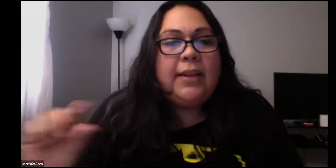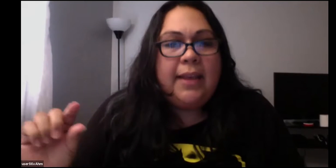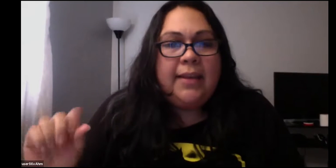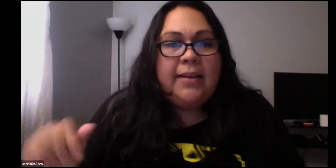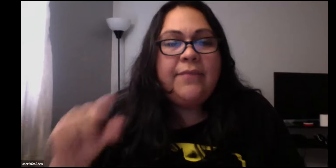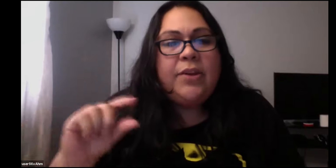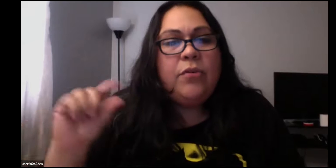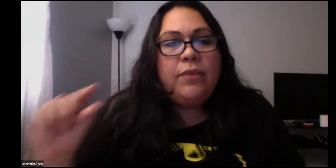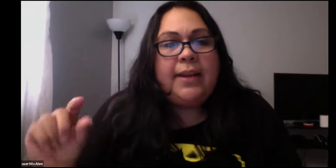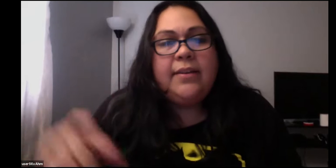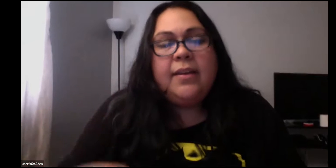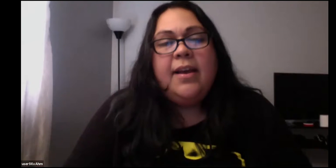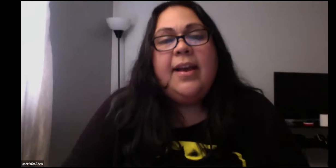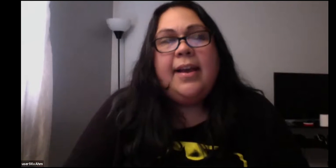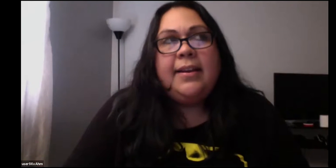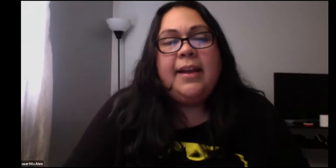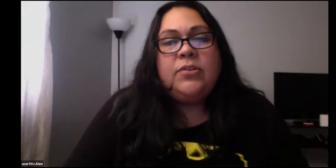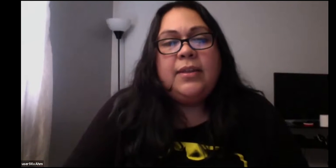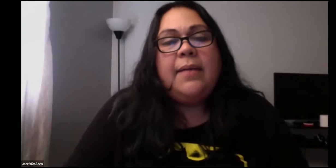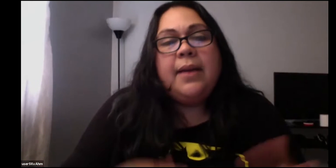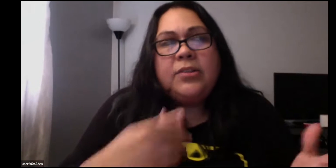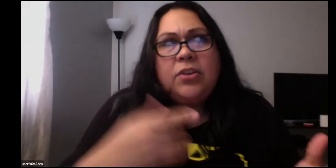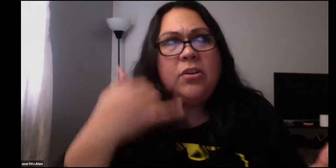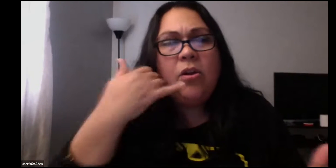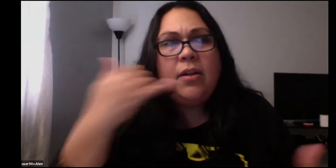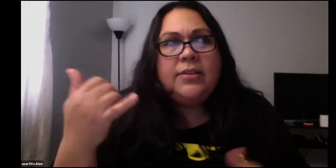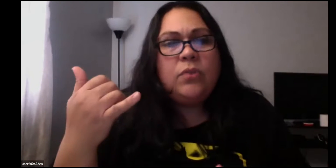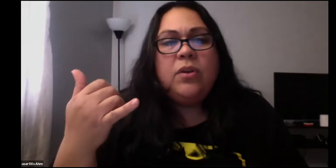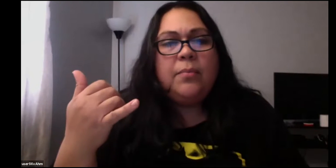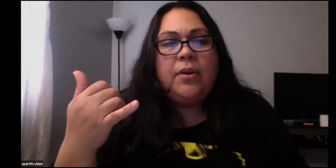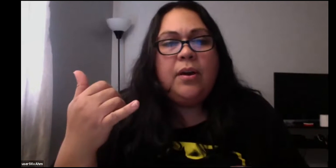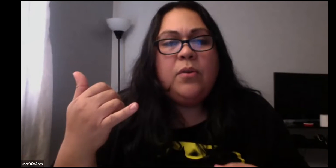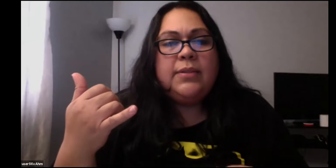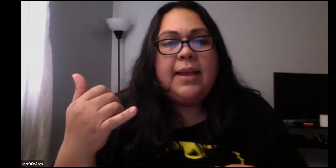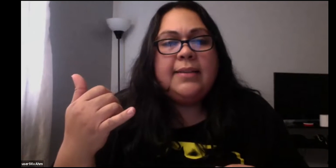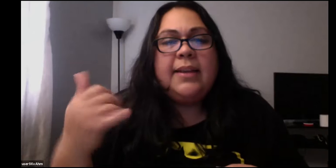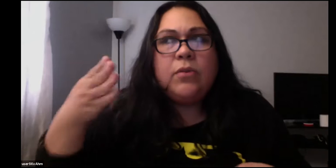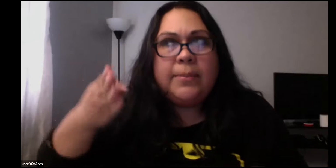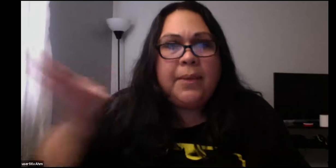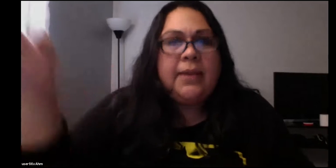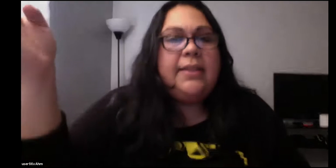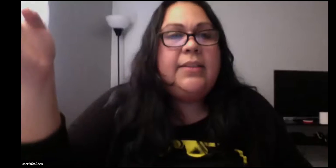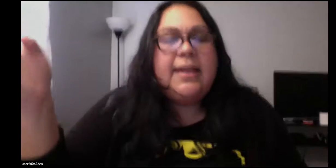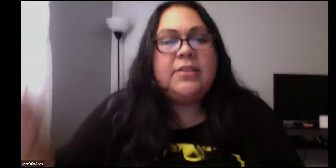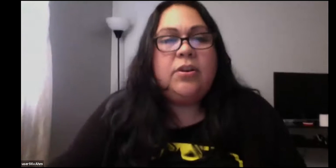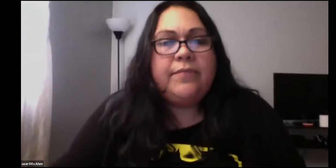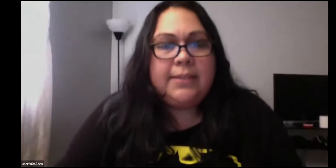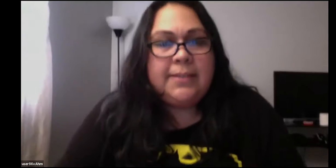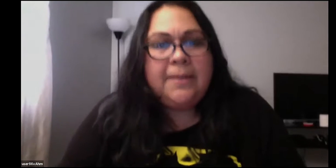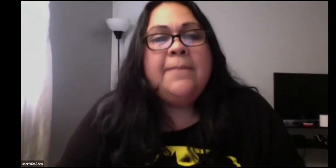relay, and actually you can call his own number, Jose's, and it goes immediately to that service.